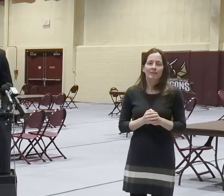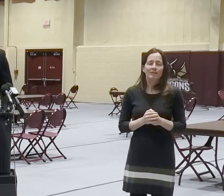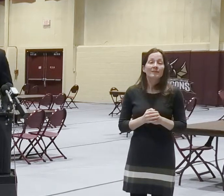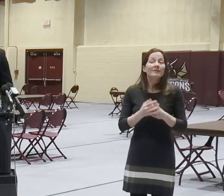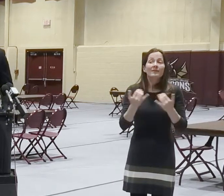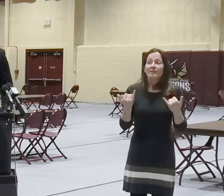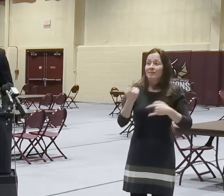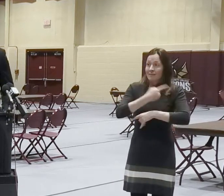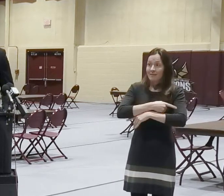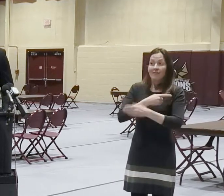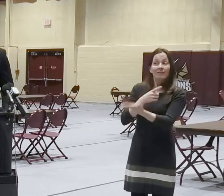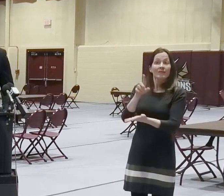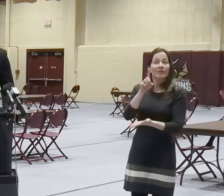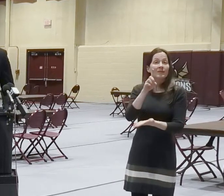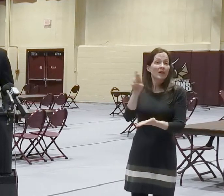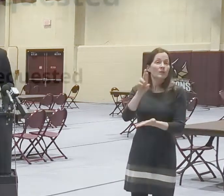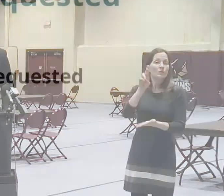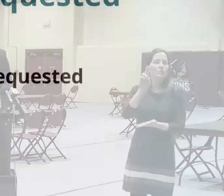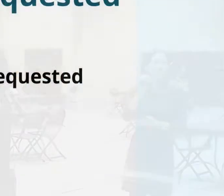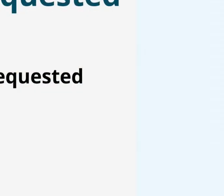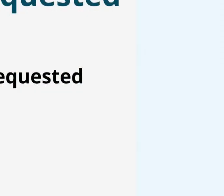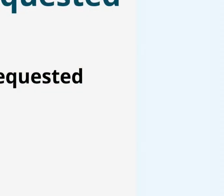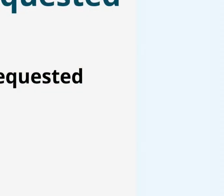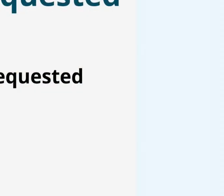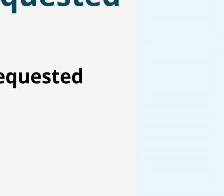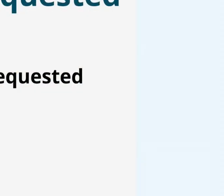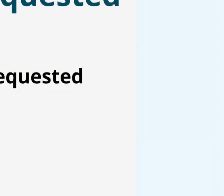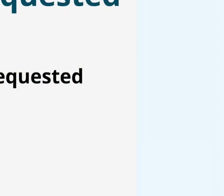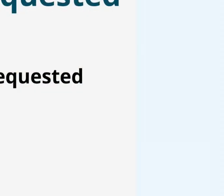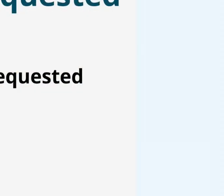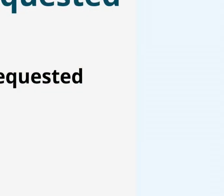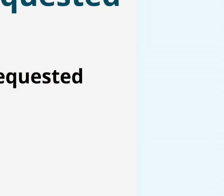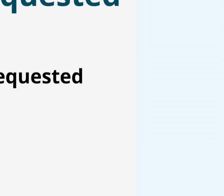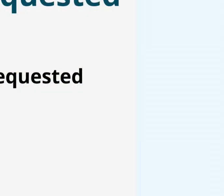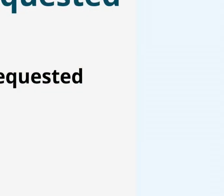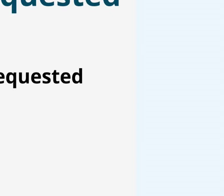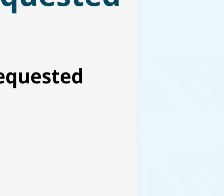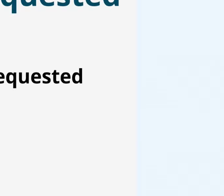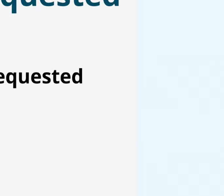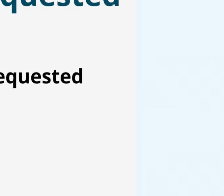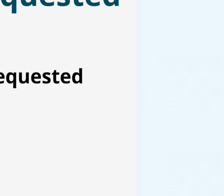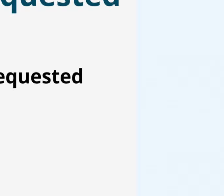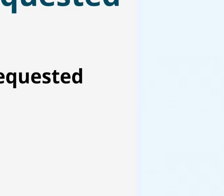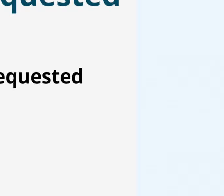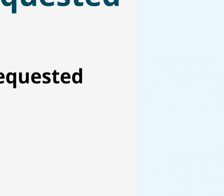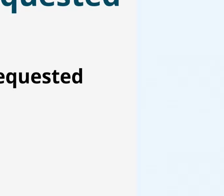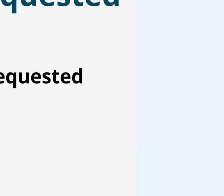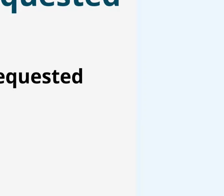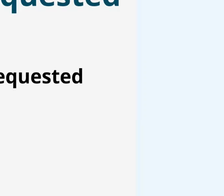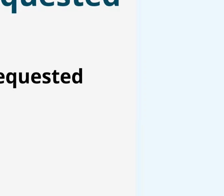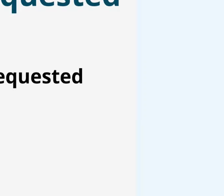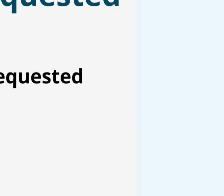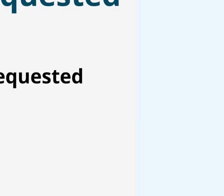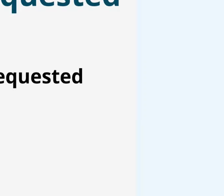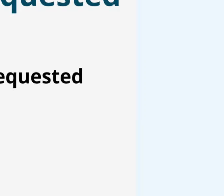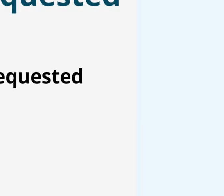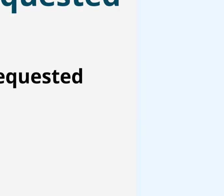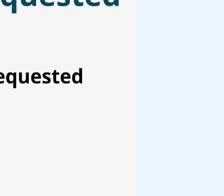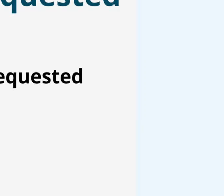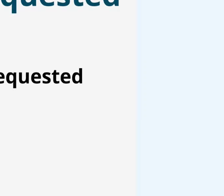Dr. Rossman has requested 20,000 vaccines to support this effort.